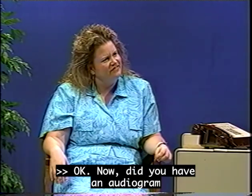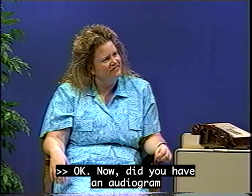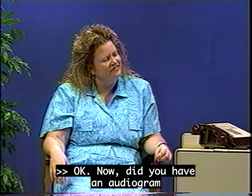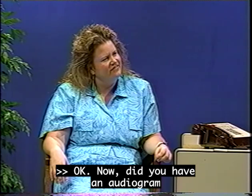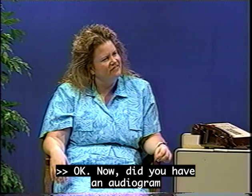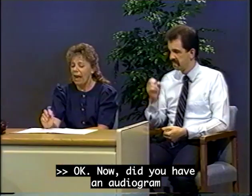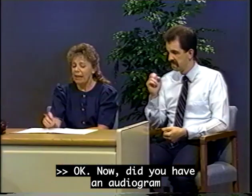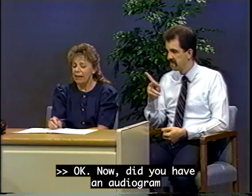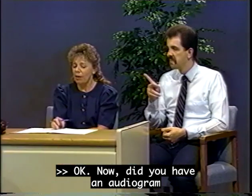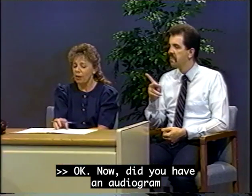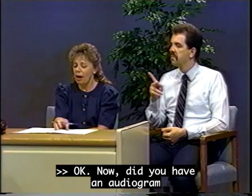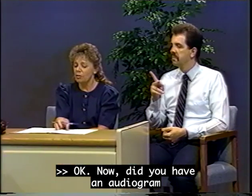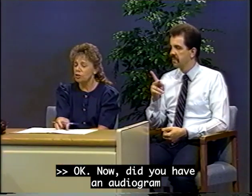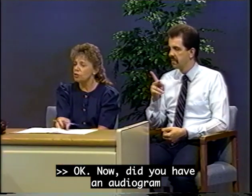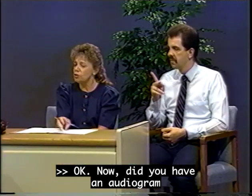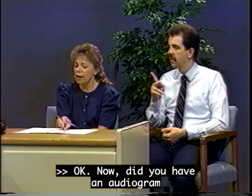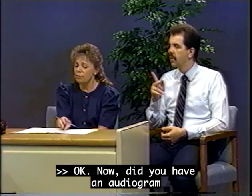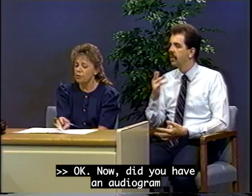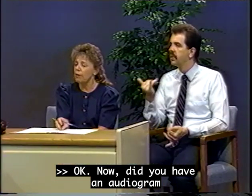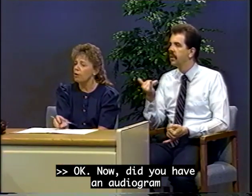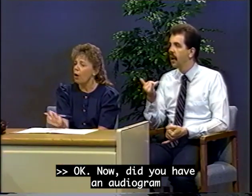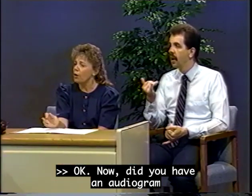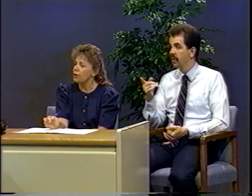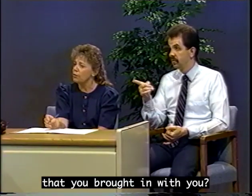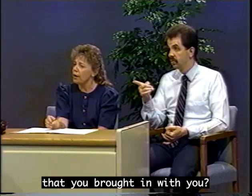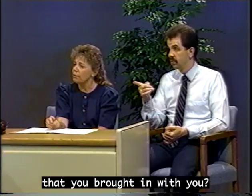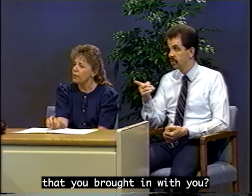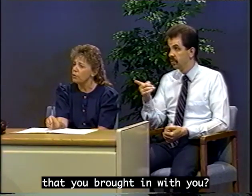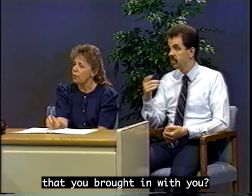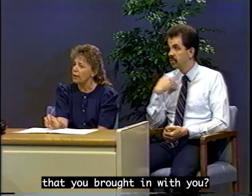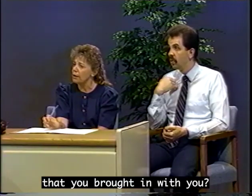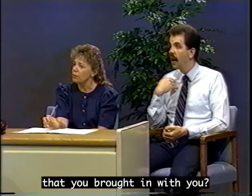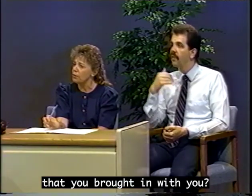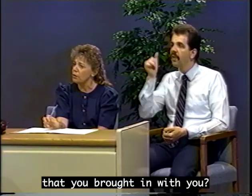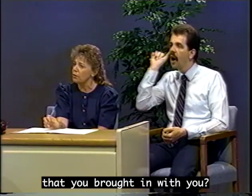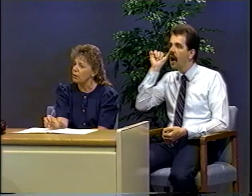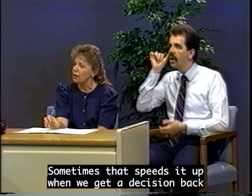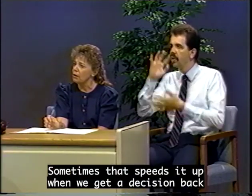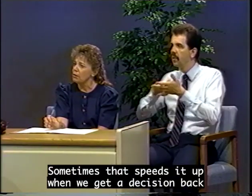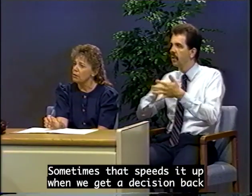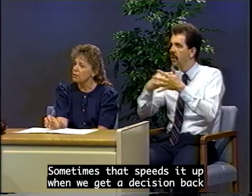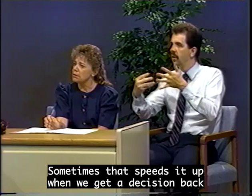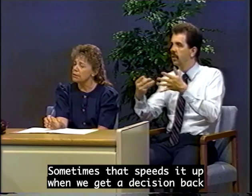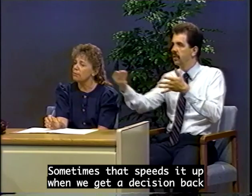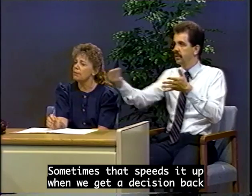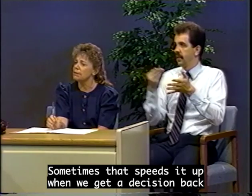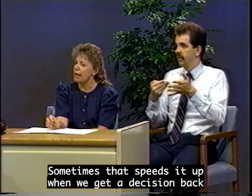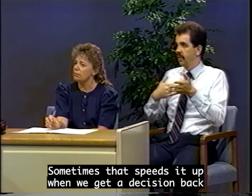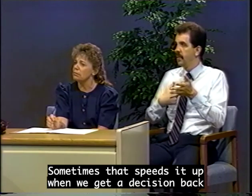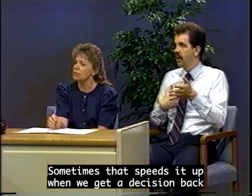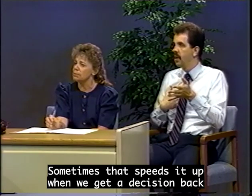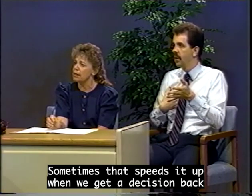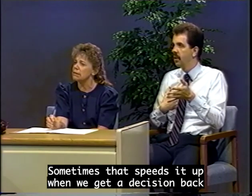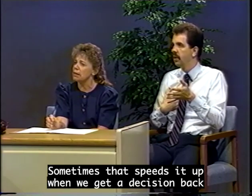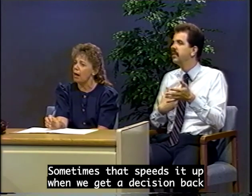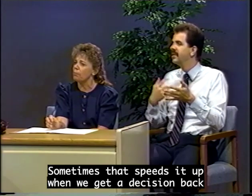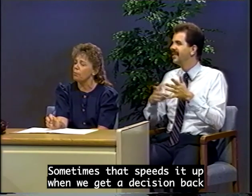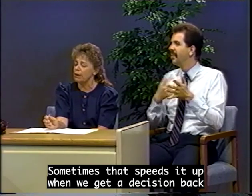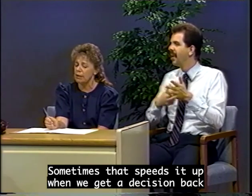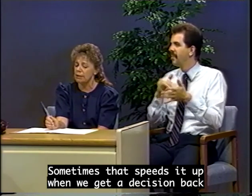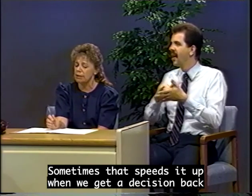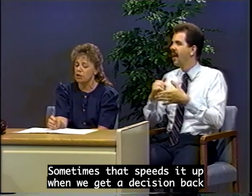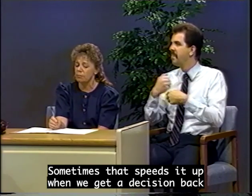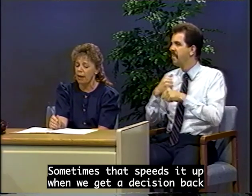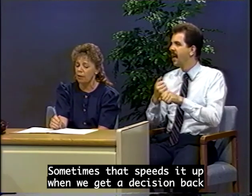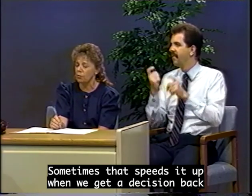myself. Okay. Now, do you have an audiogram that you brought in with you? Sometimes that speeds it up